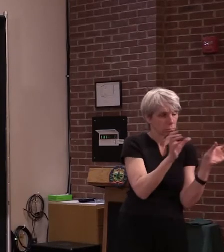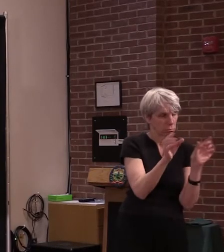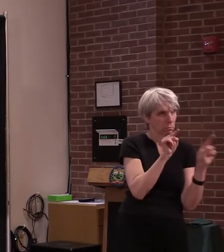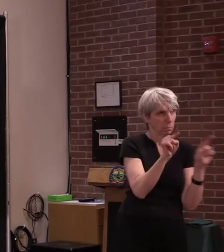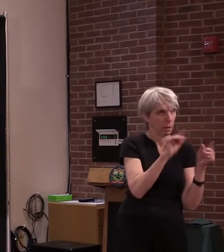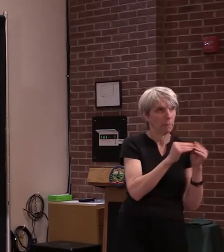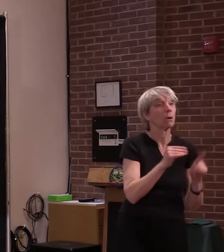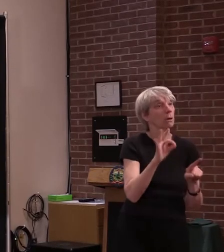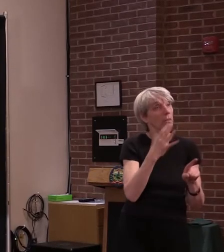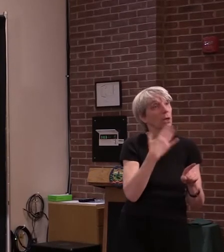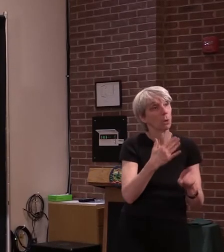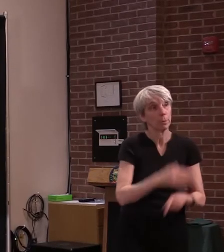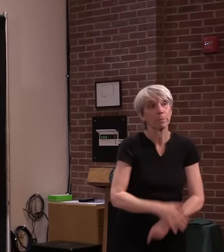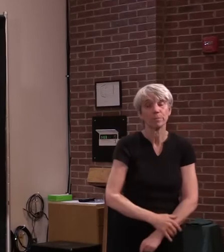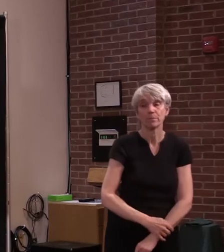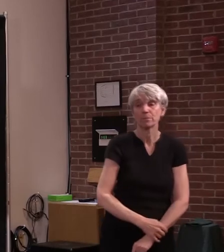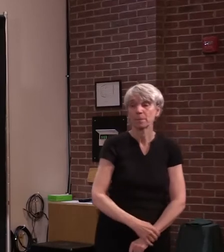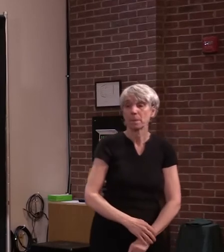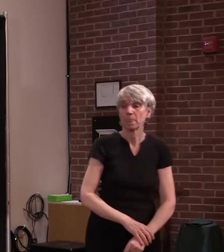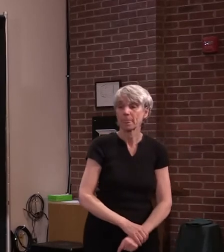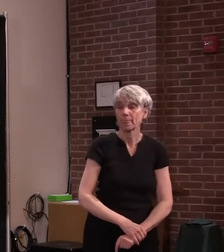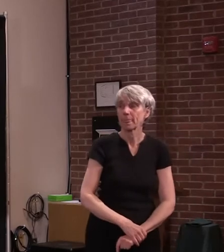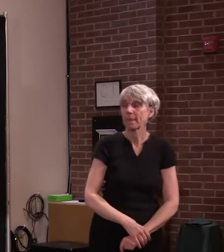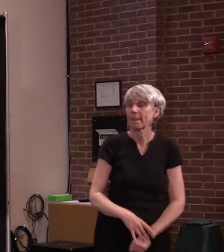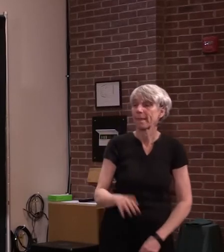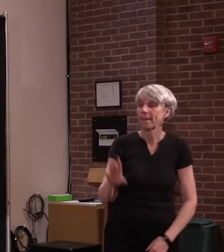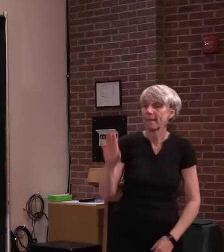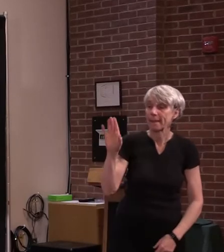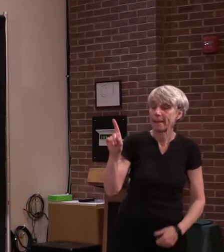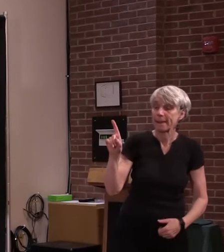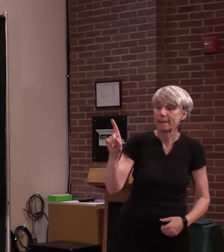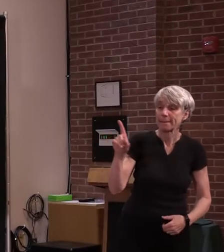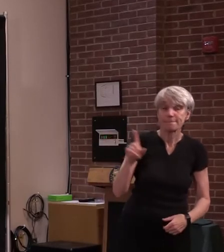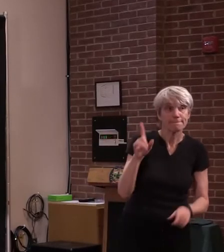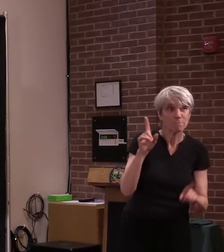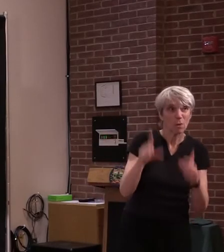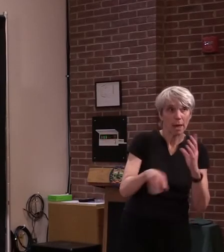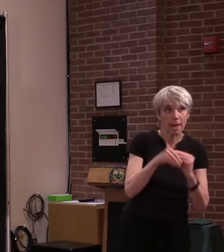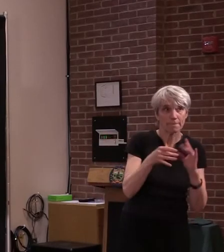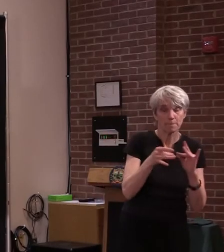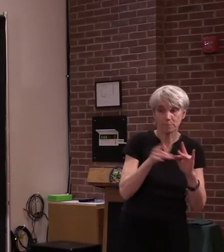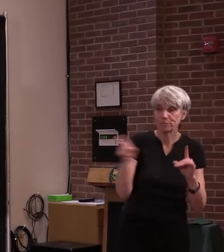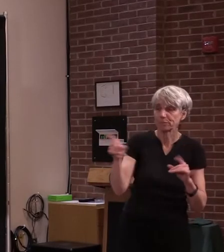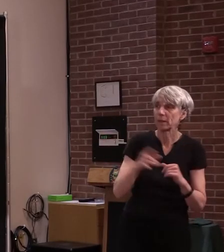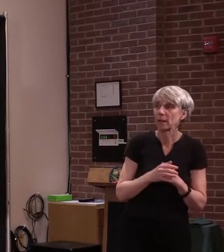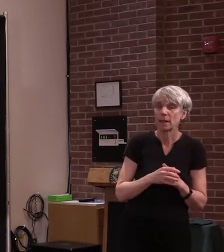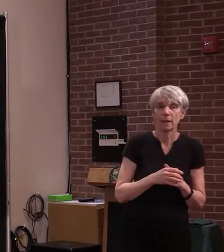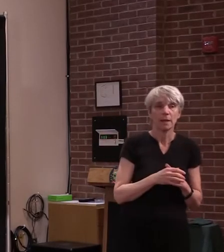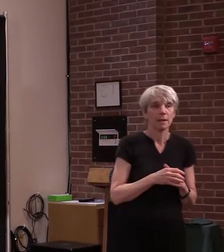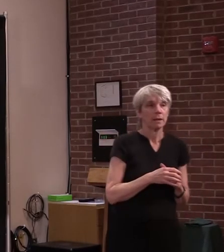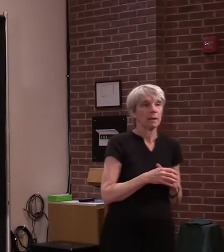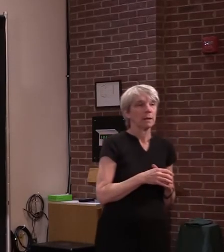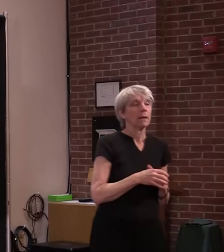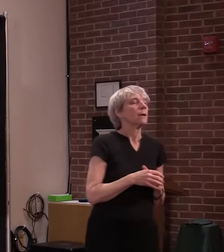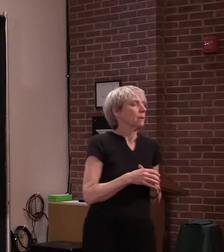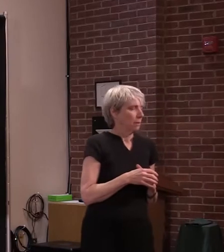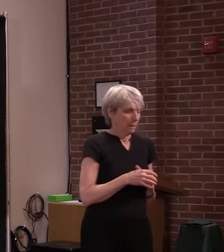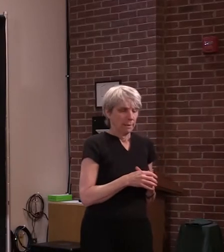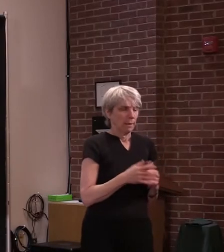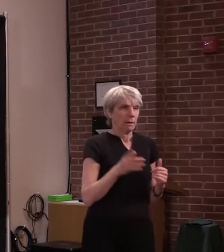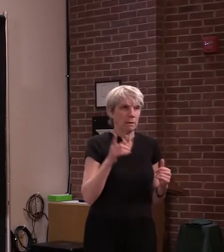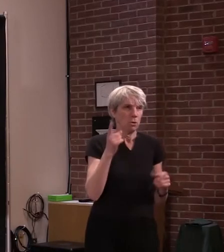That would be very helpful. Thank you. And this is Dr. Levine. While I can't give you the exact